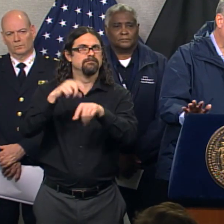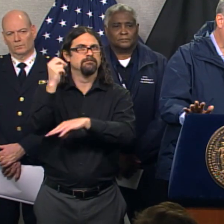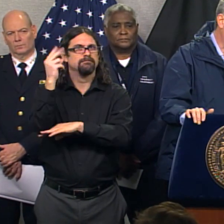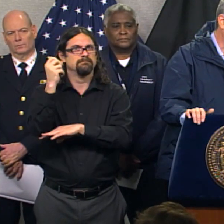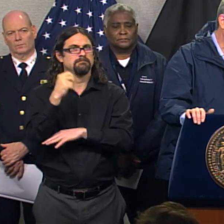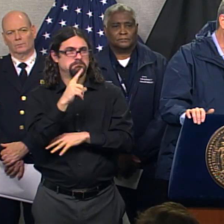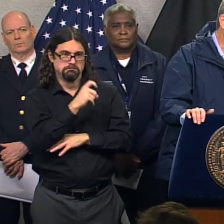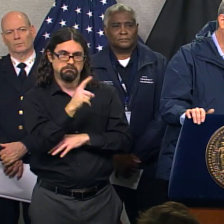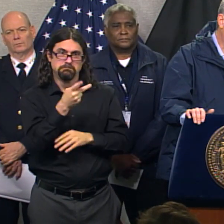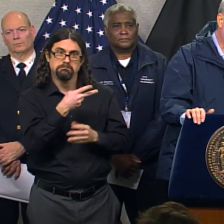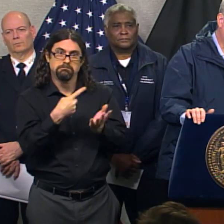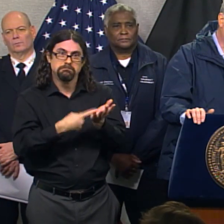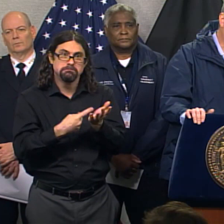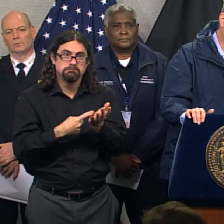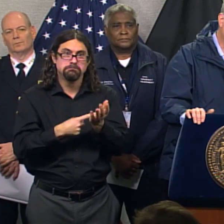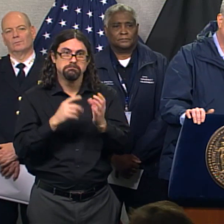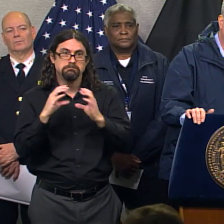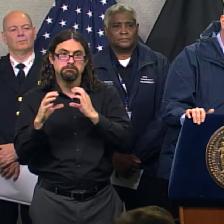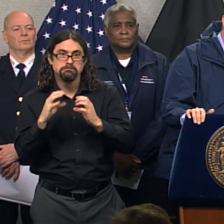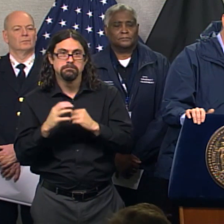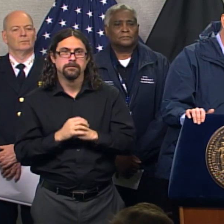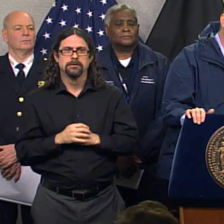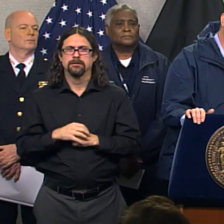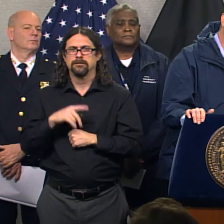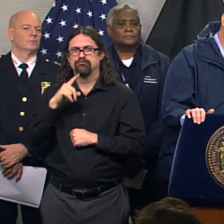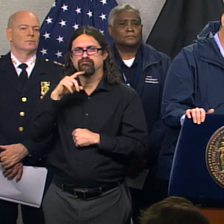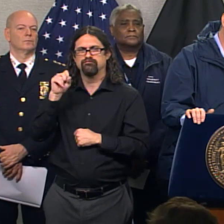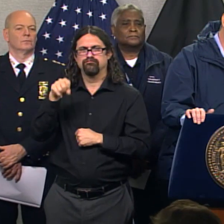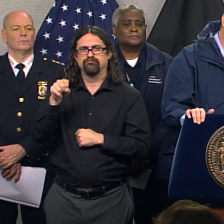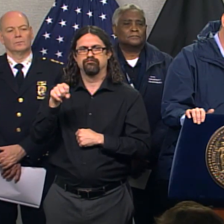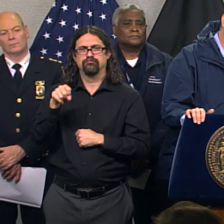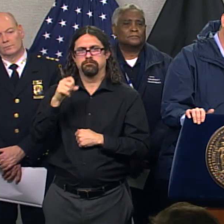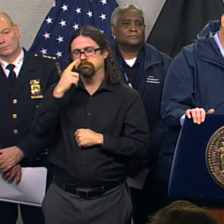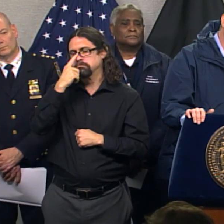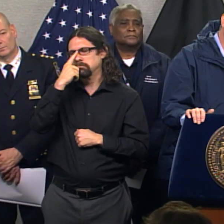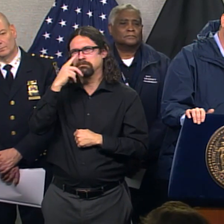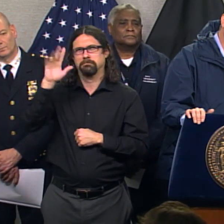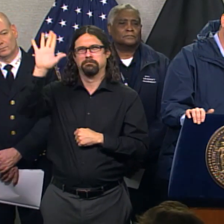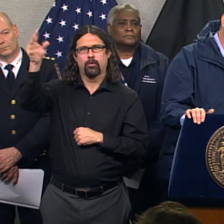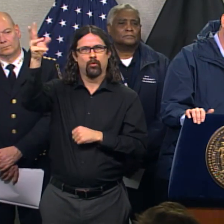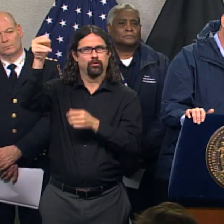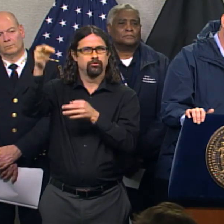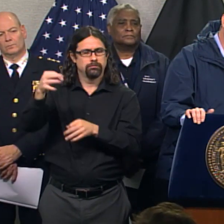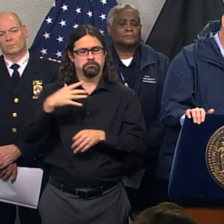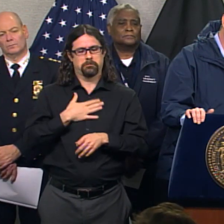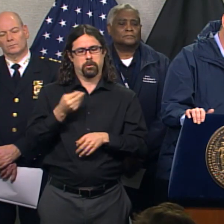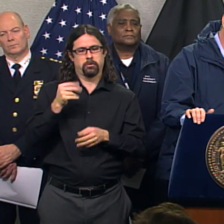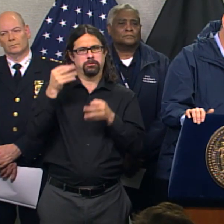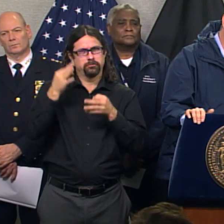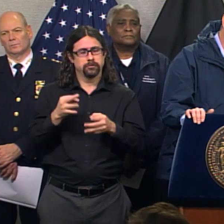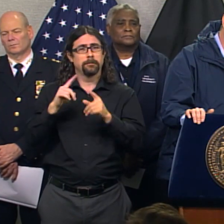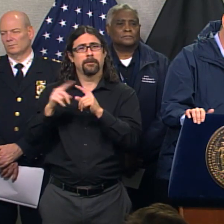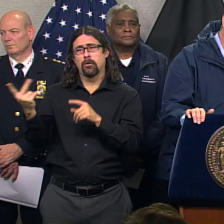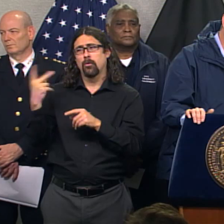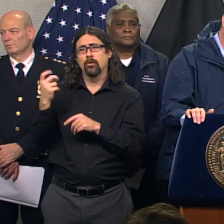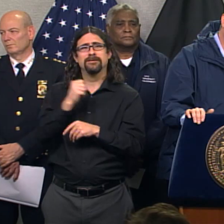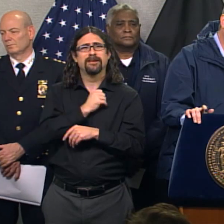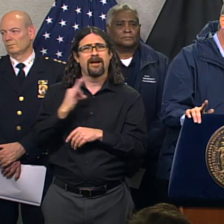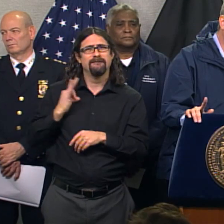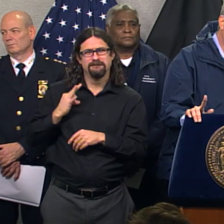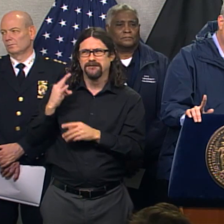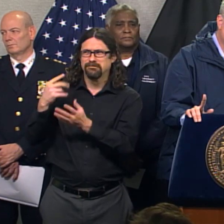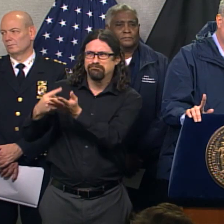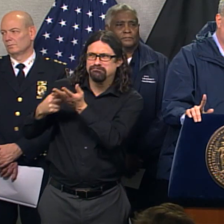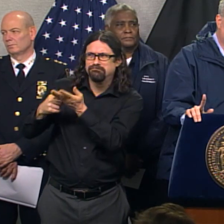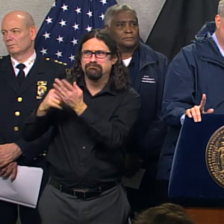just decided everyone's doing fine with what we're doing. Mr. Mayor, when you close schools, do you incur a loss of state aid? And if so, how much do you lose?